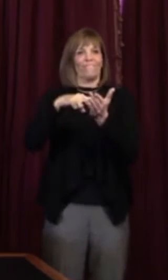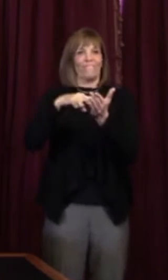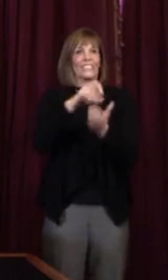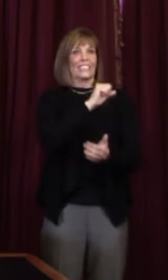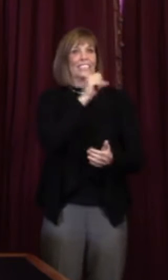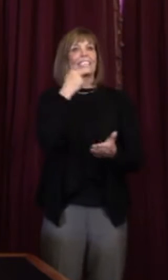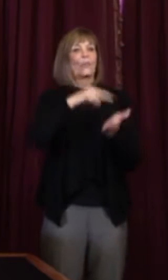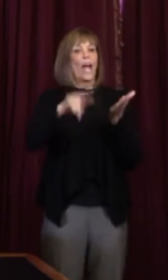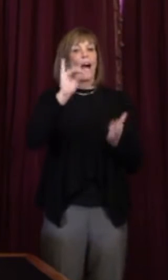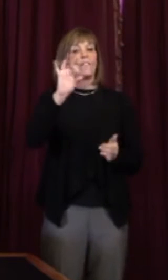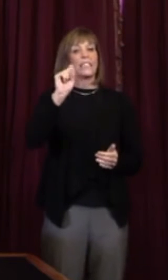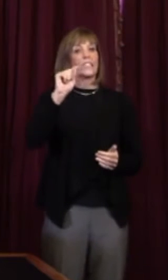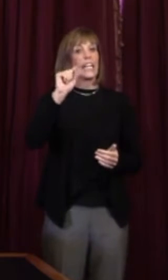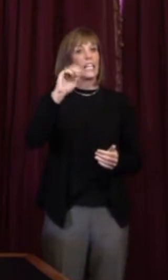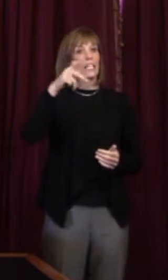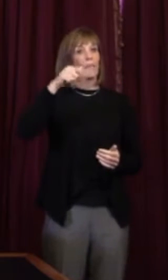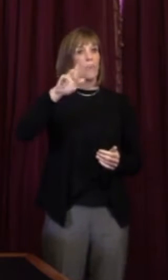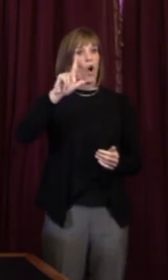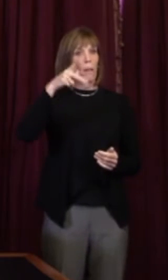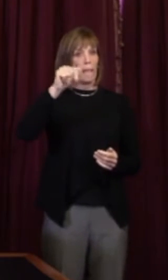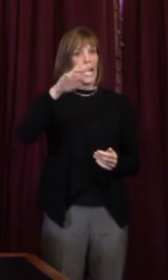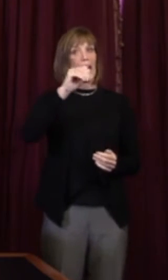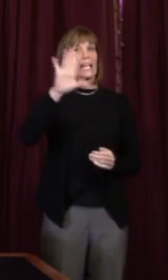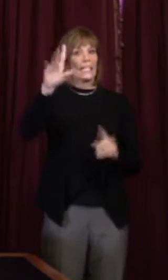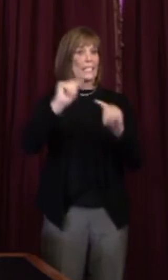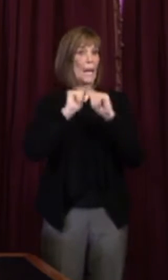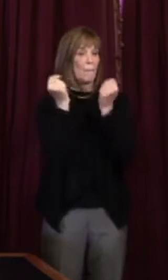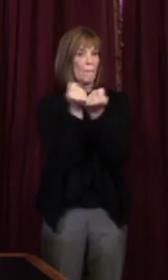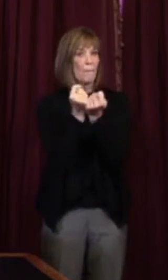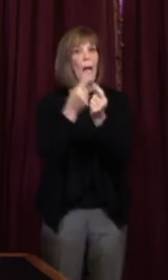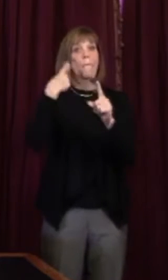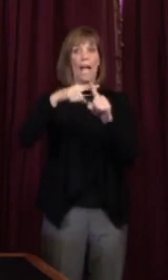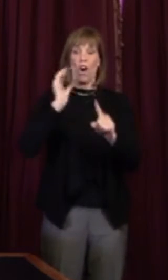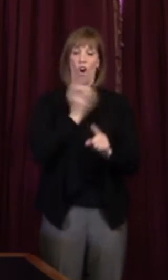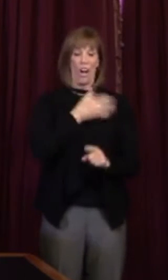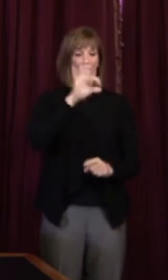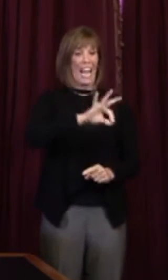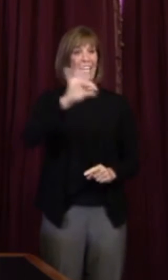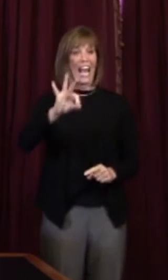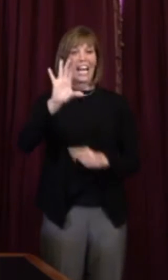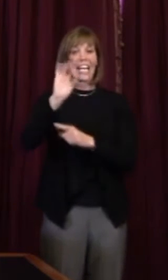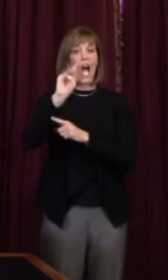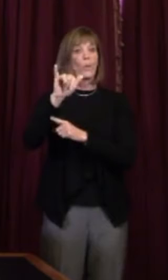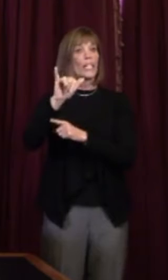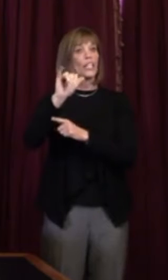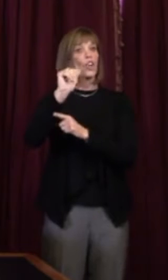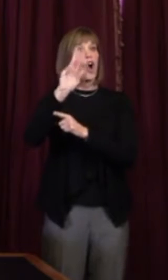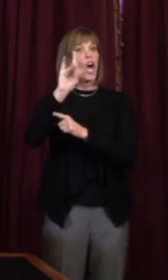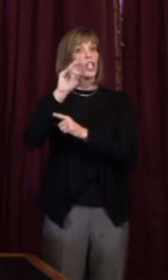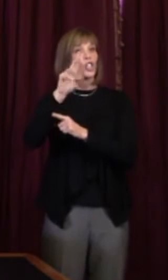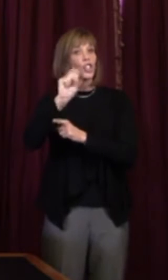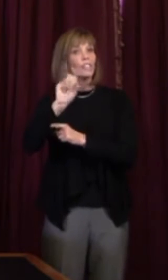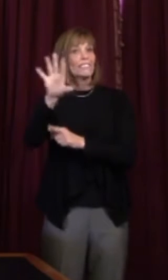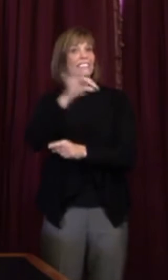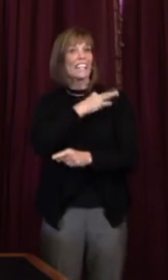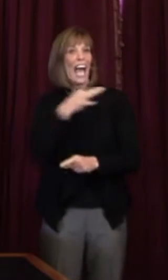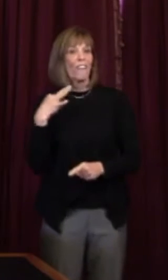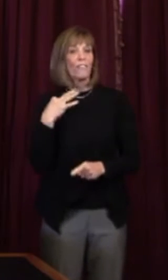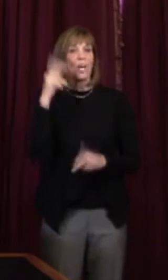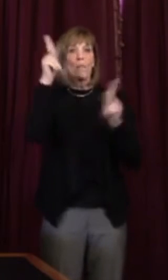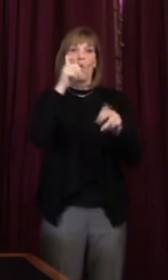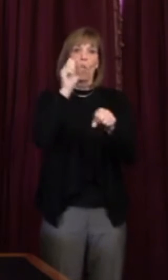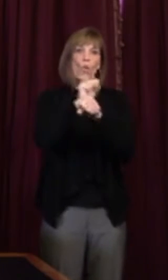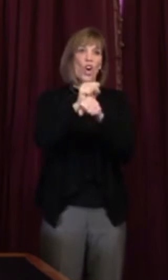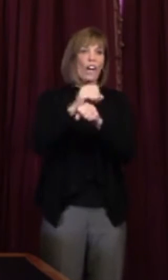Paul Pate, and his team, as well as our 99 county auditors and their staff, our poll workers